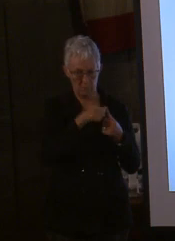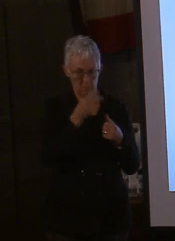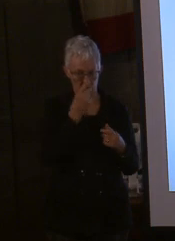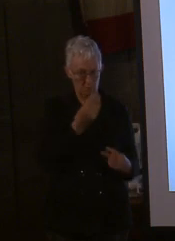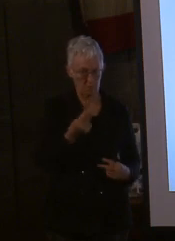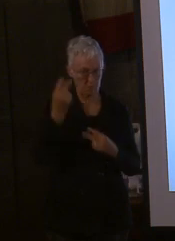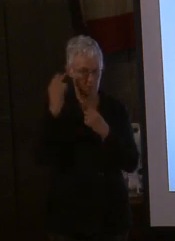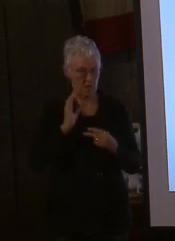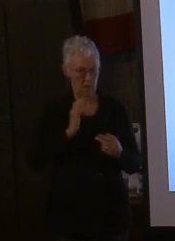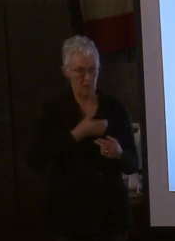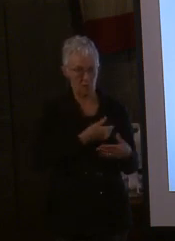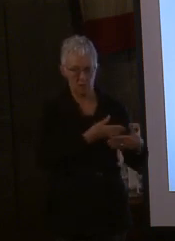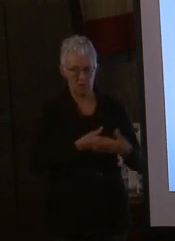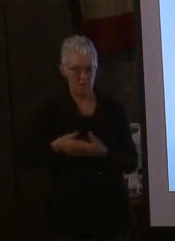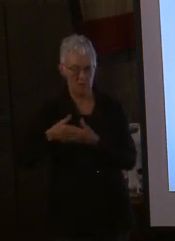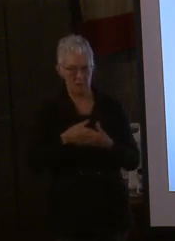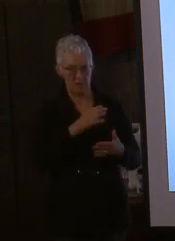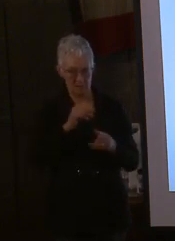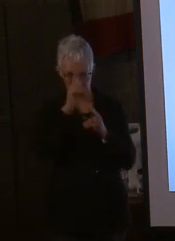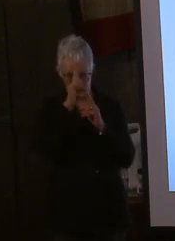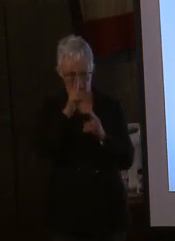them.